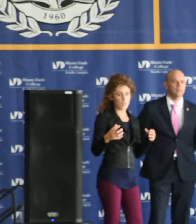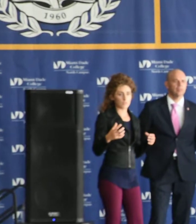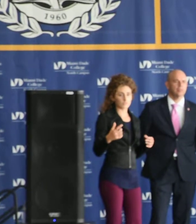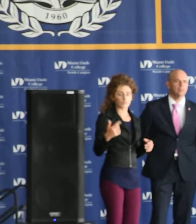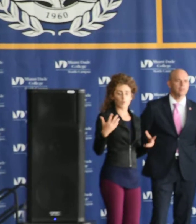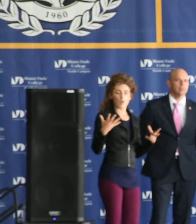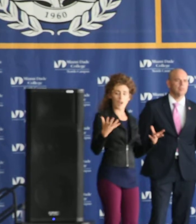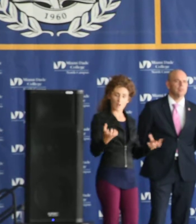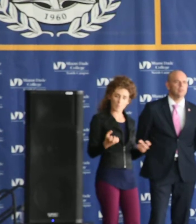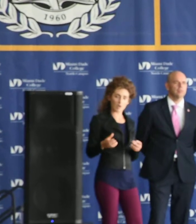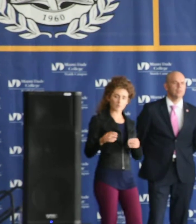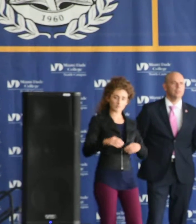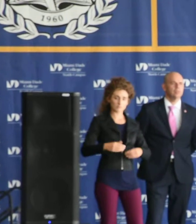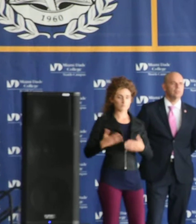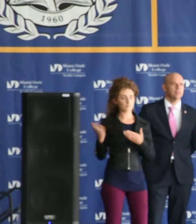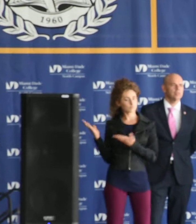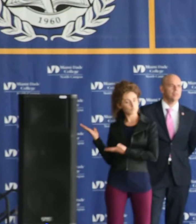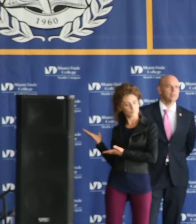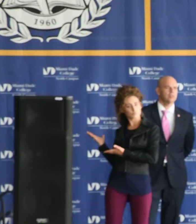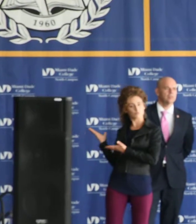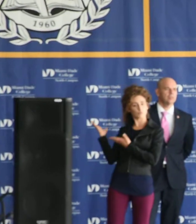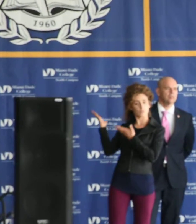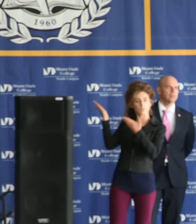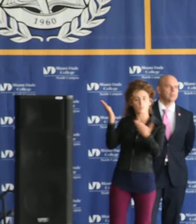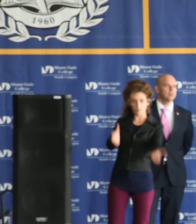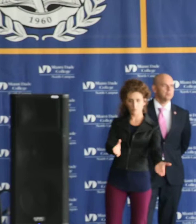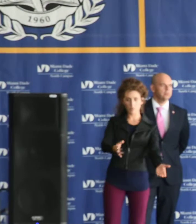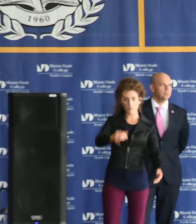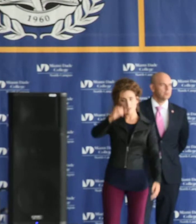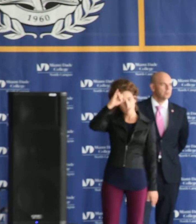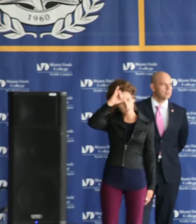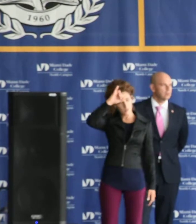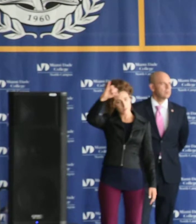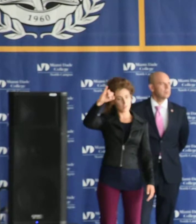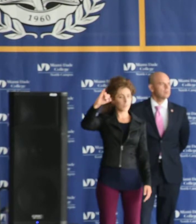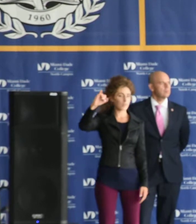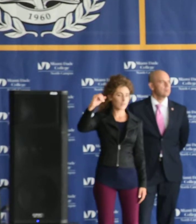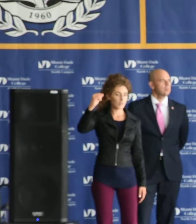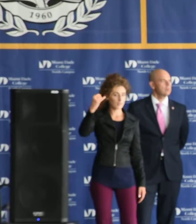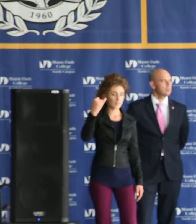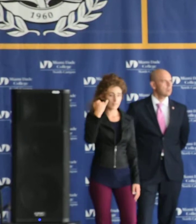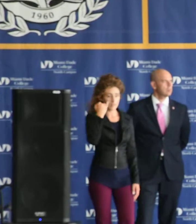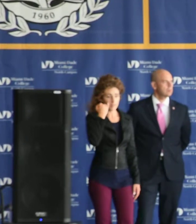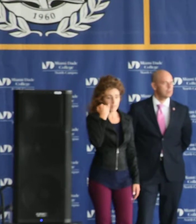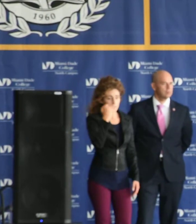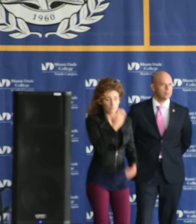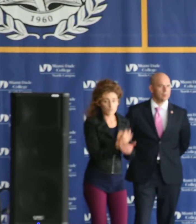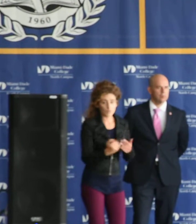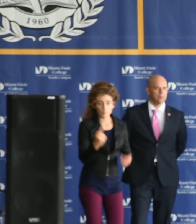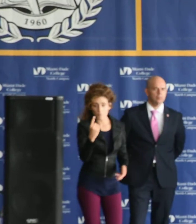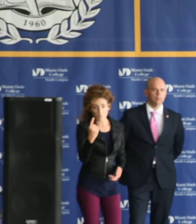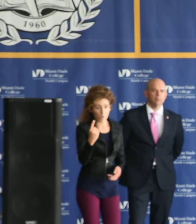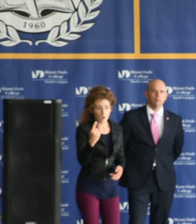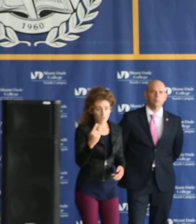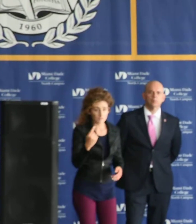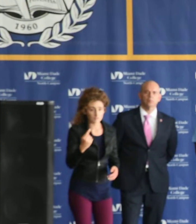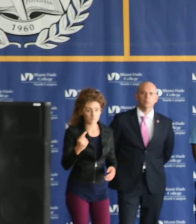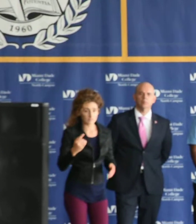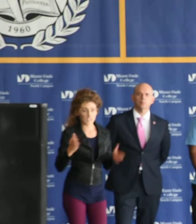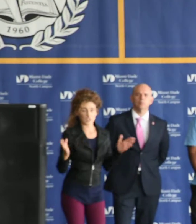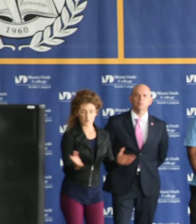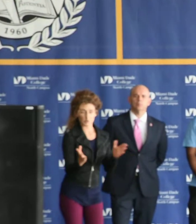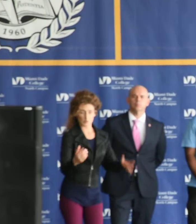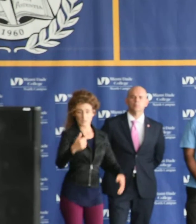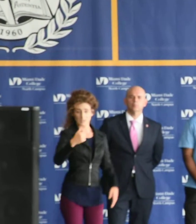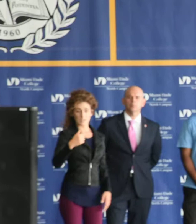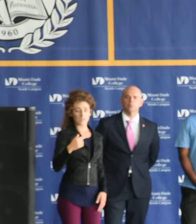you the idea that if someone had done it for me, I wouldn't